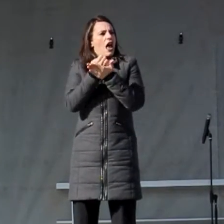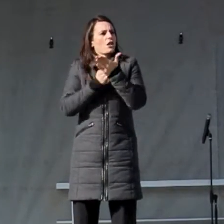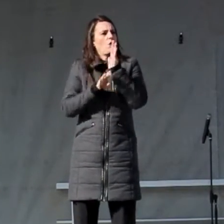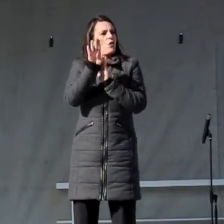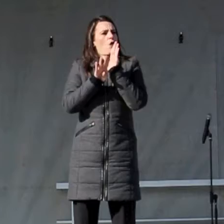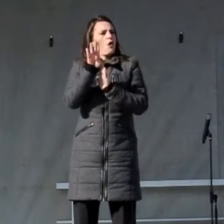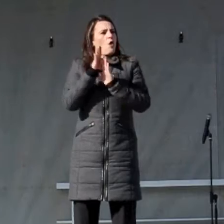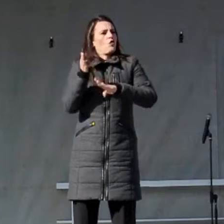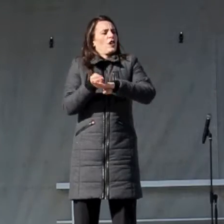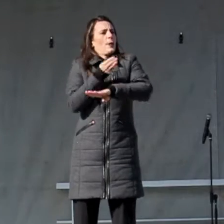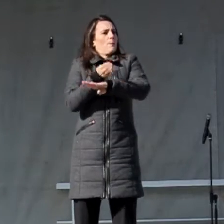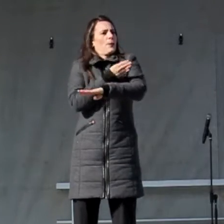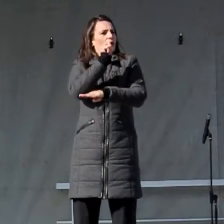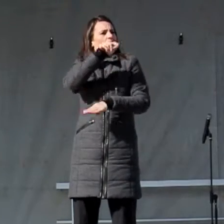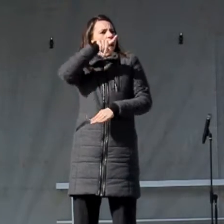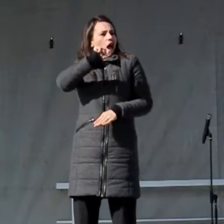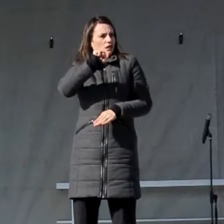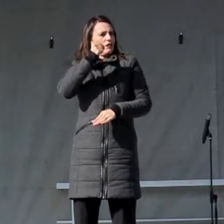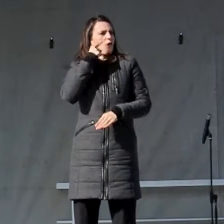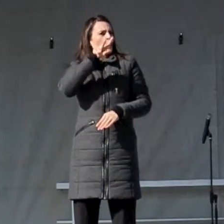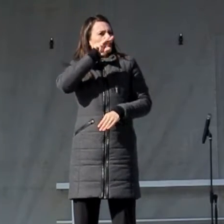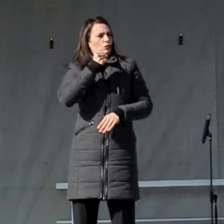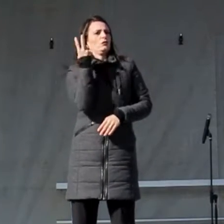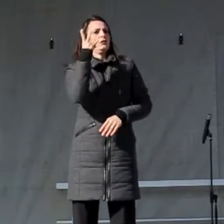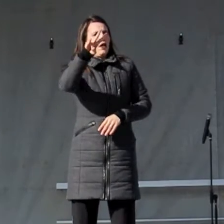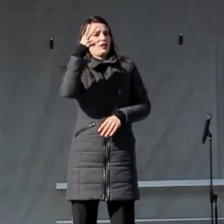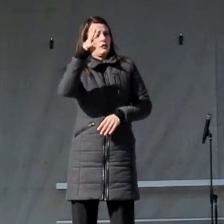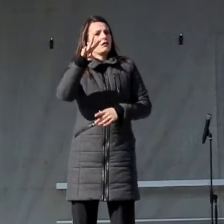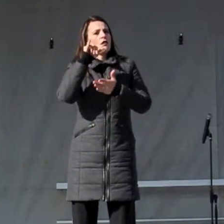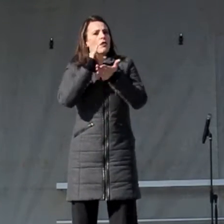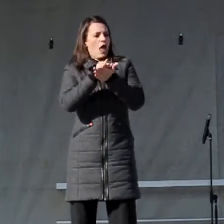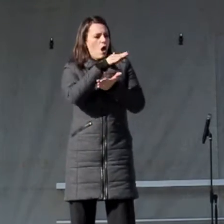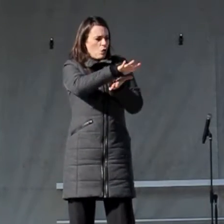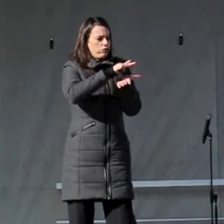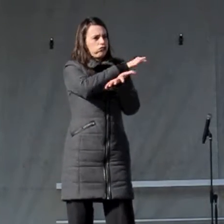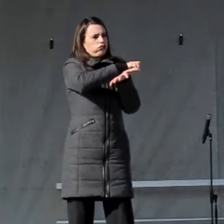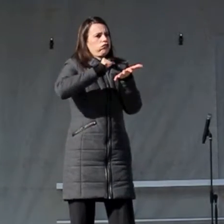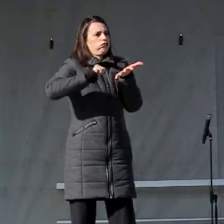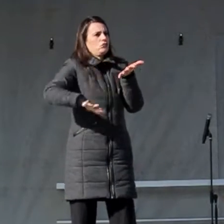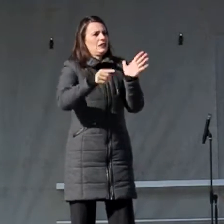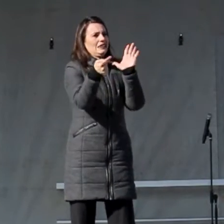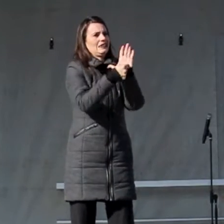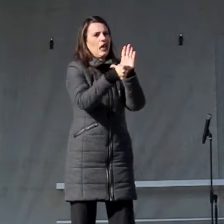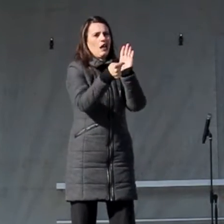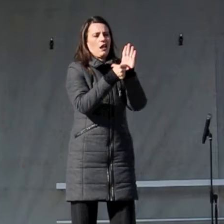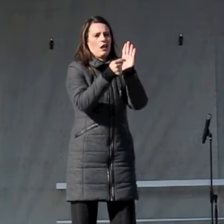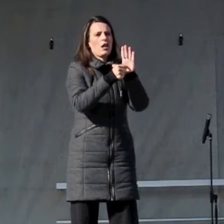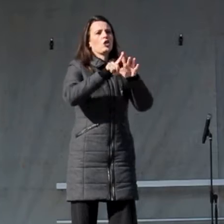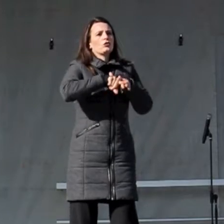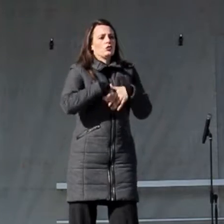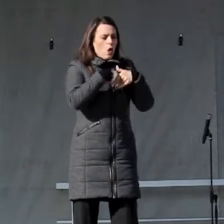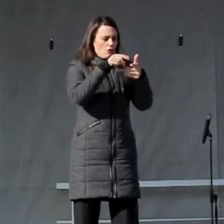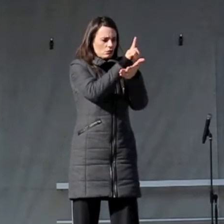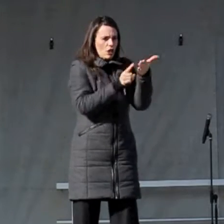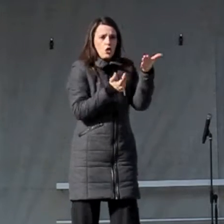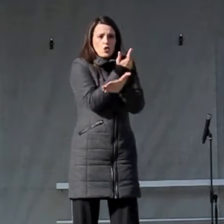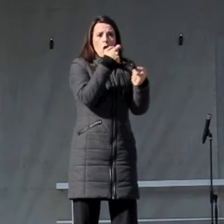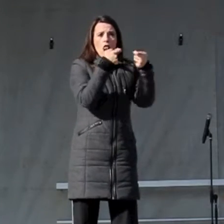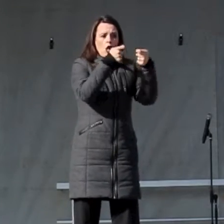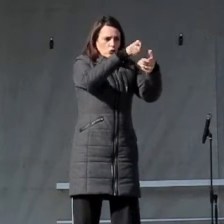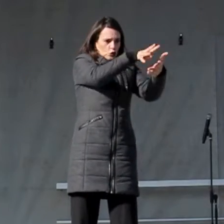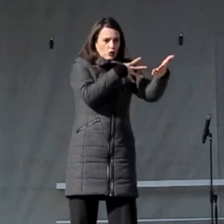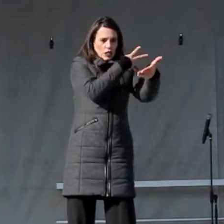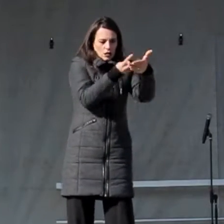of 2017, which would forgive Puerto Rico's debt and install a new electrical grid that could